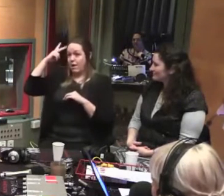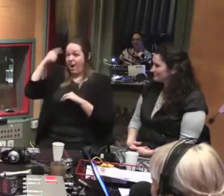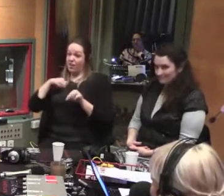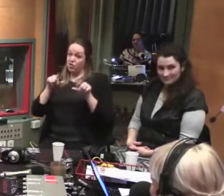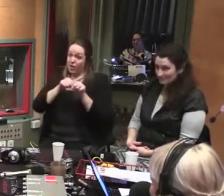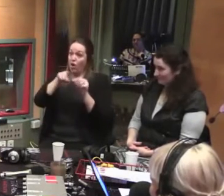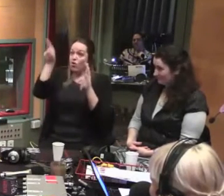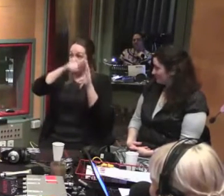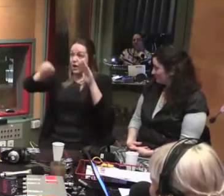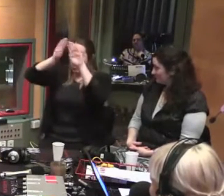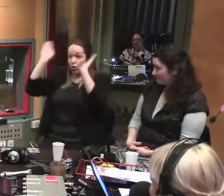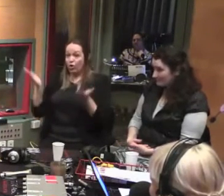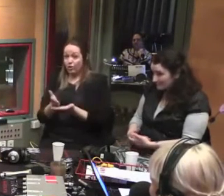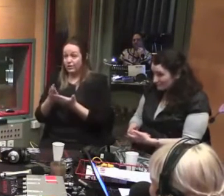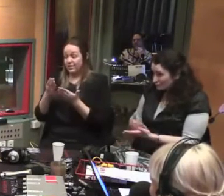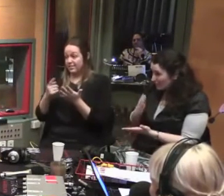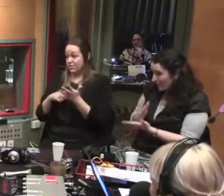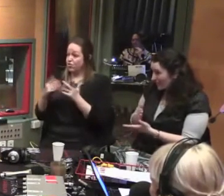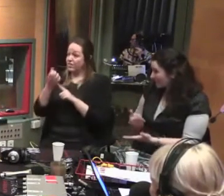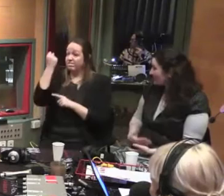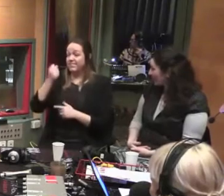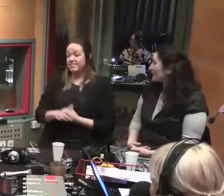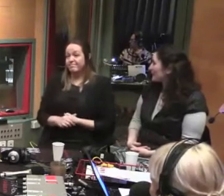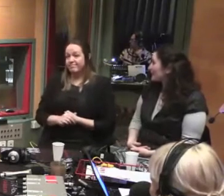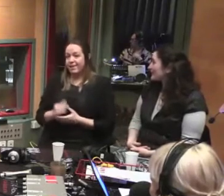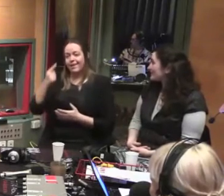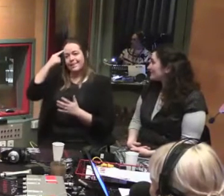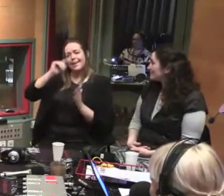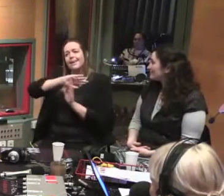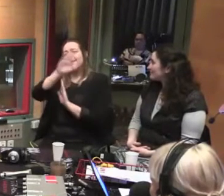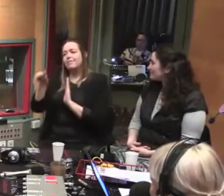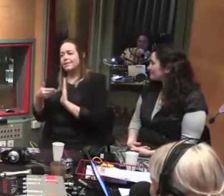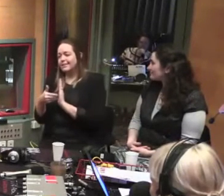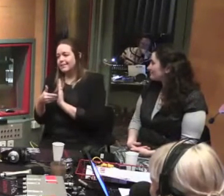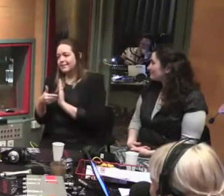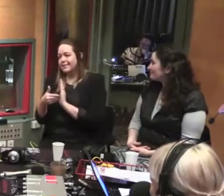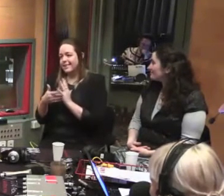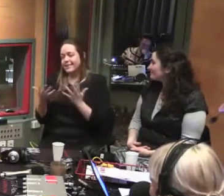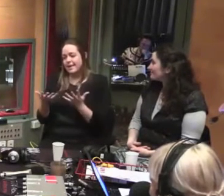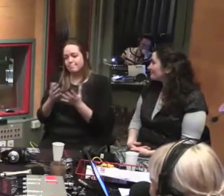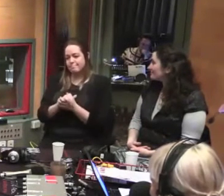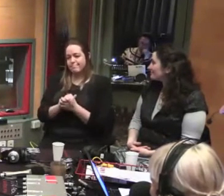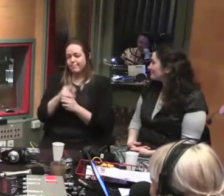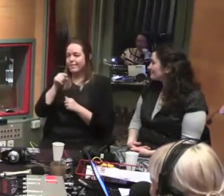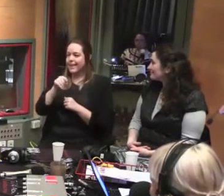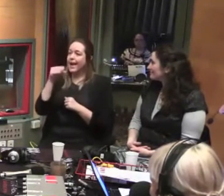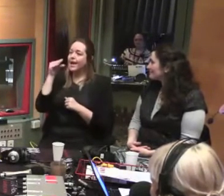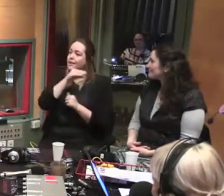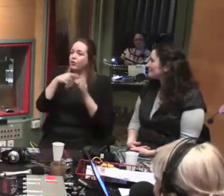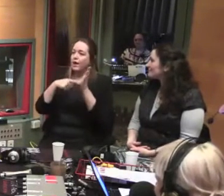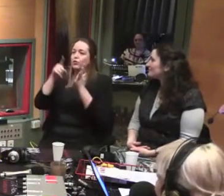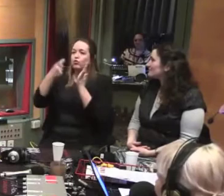Literally chased around the world. Yeah, to achieve that. I think it was eventually the lunch at the